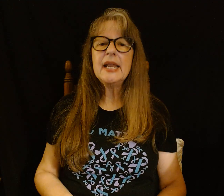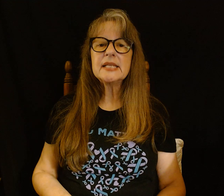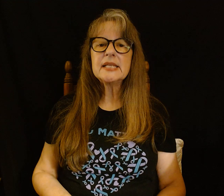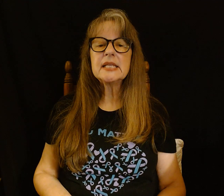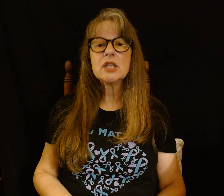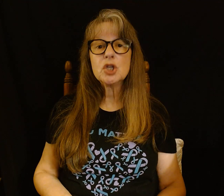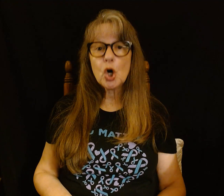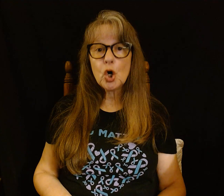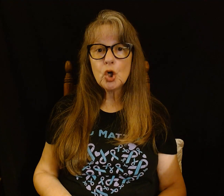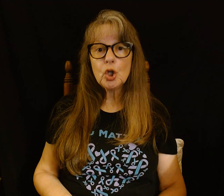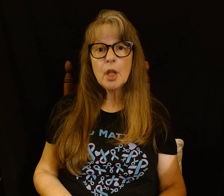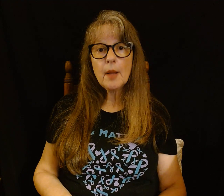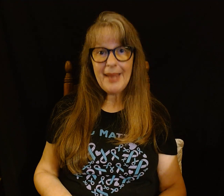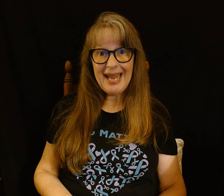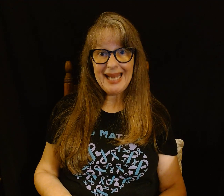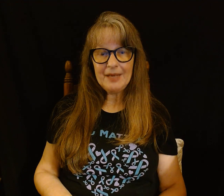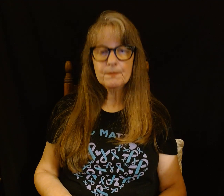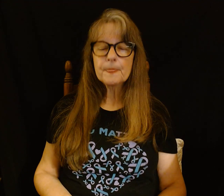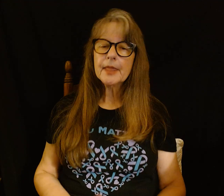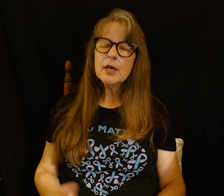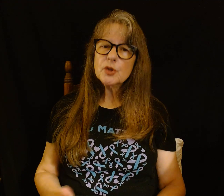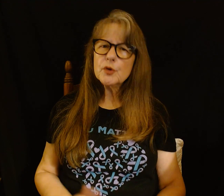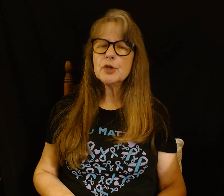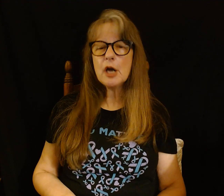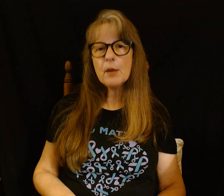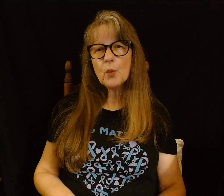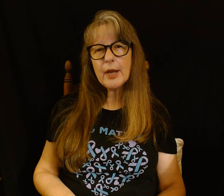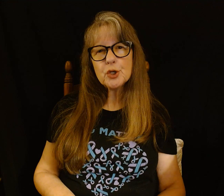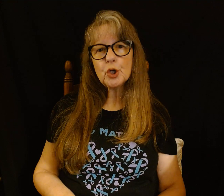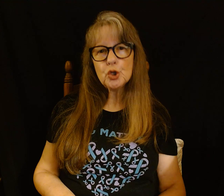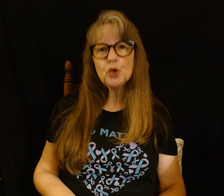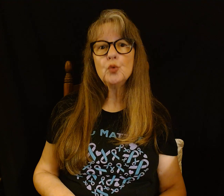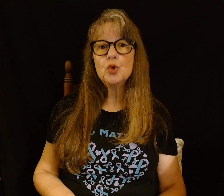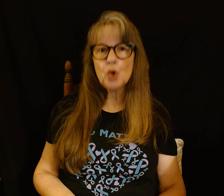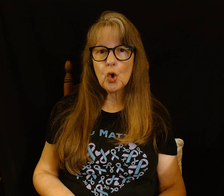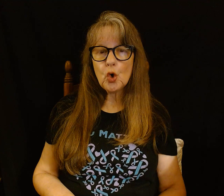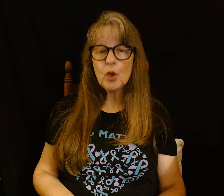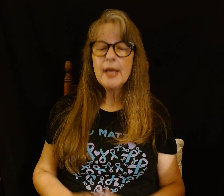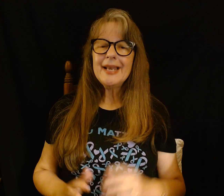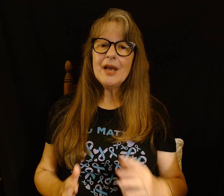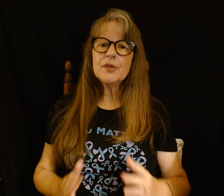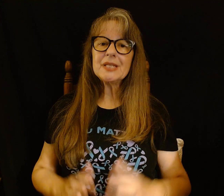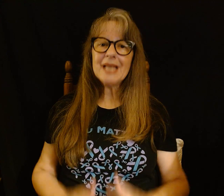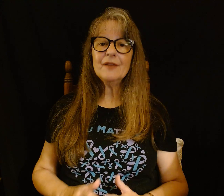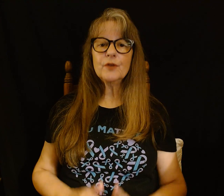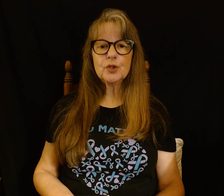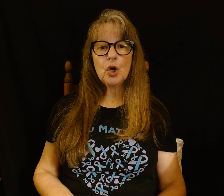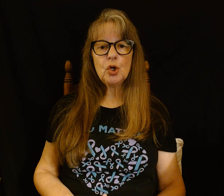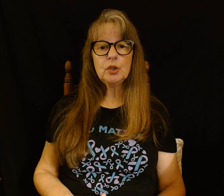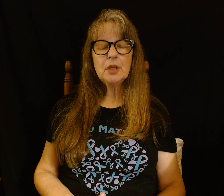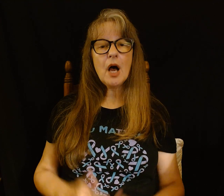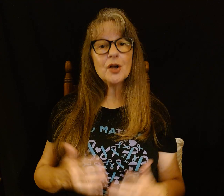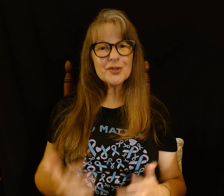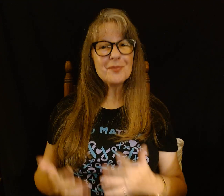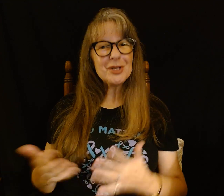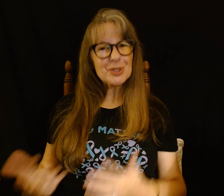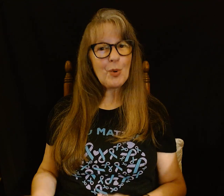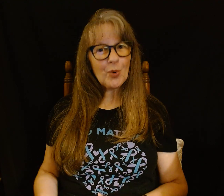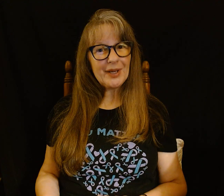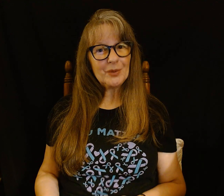this dull pain. So there's a couple of ways you can do dull. Now the sign for dull also means boring,